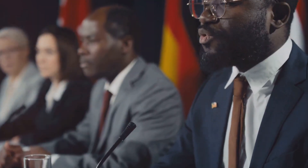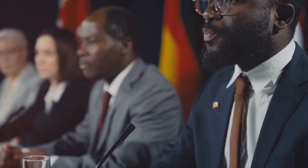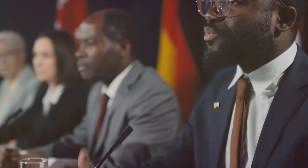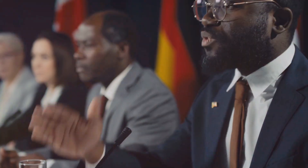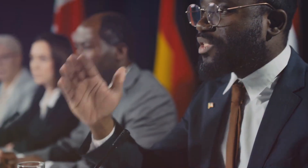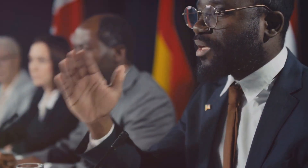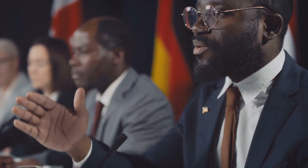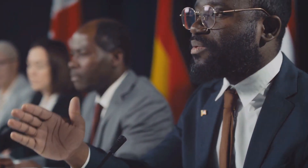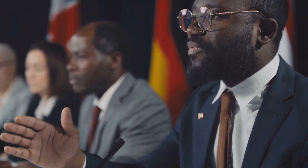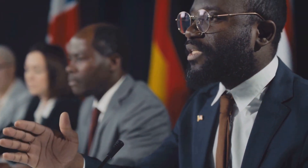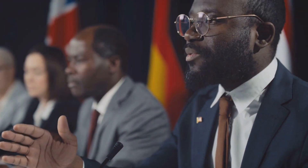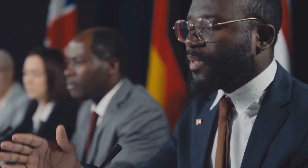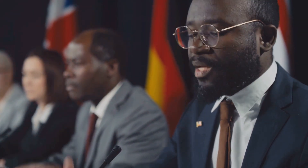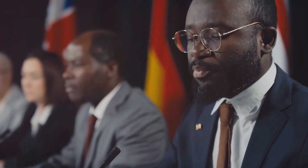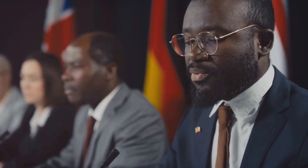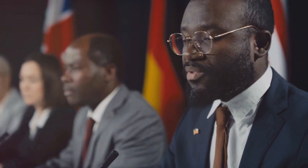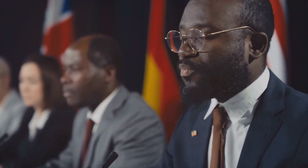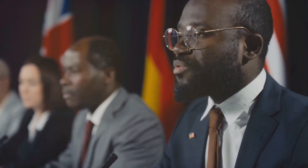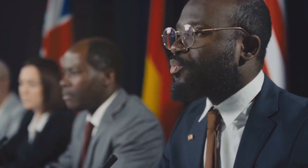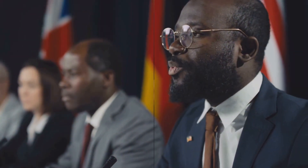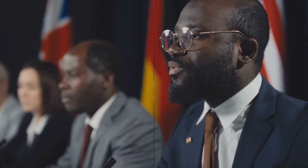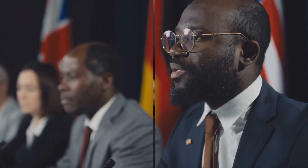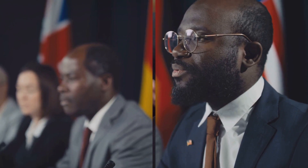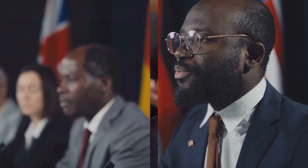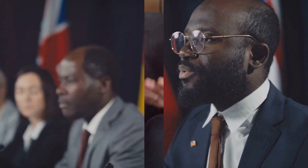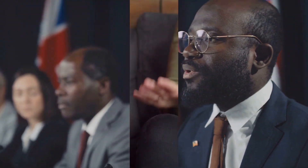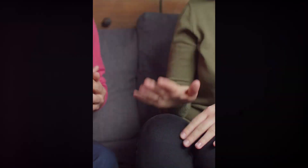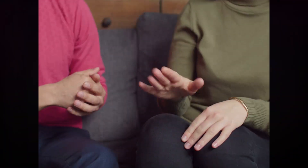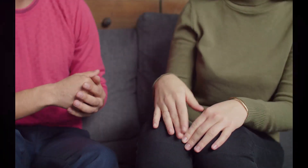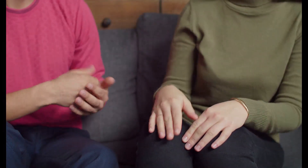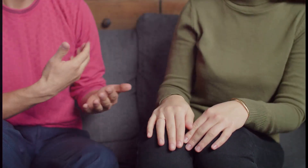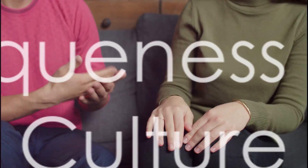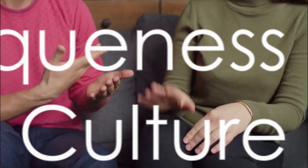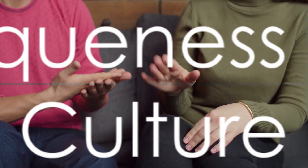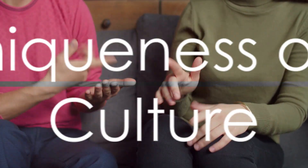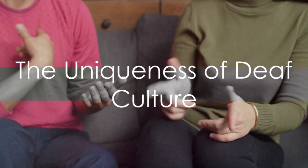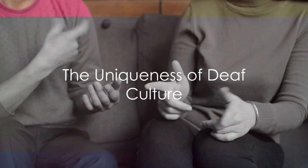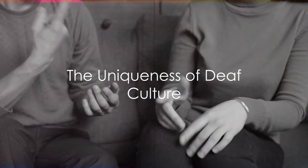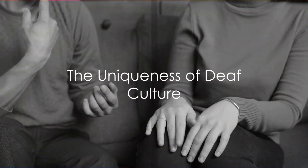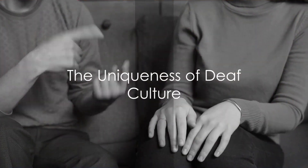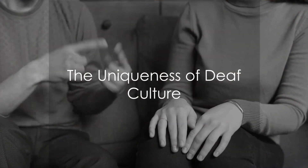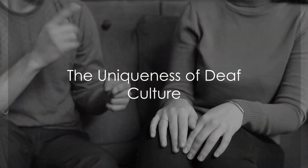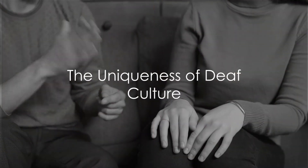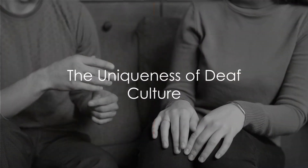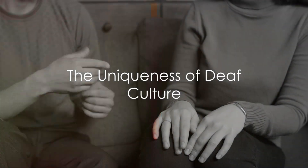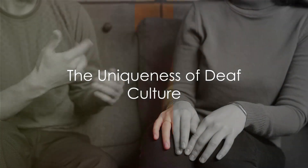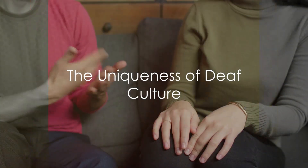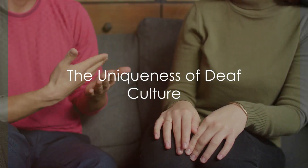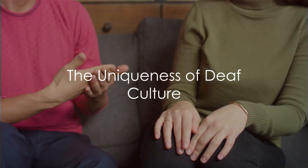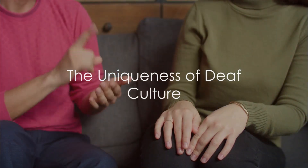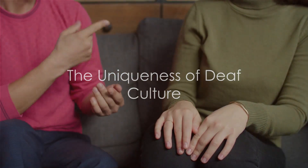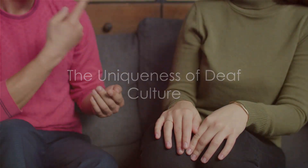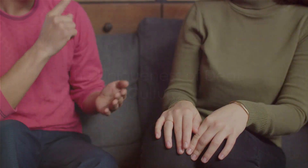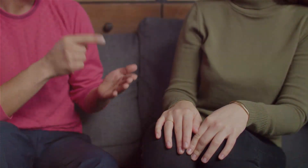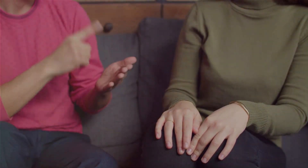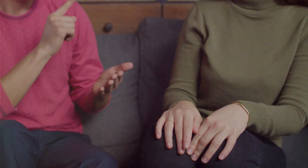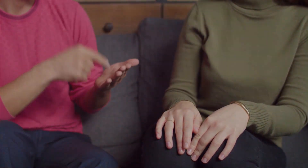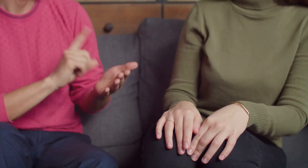highlighting the power of unity and the demand for representation. Every culture has unique characteristics that make it stand out. And Deaf